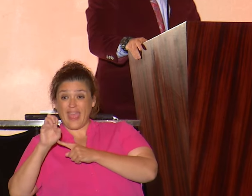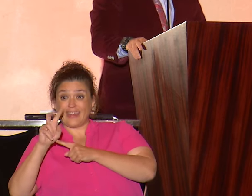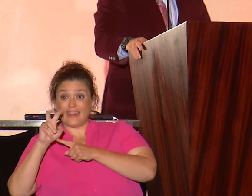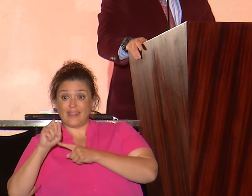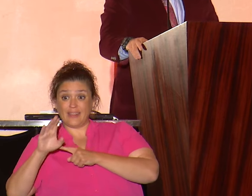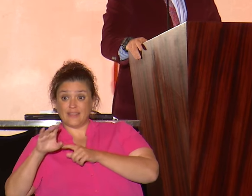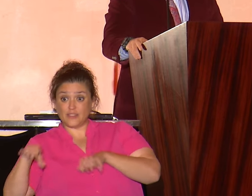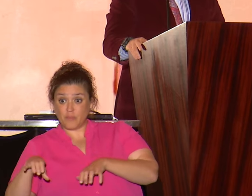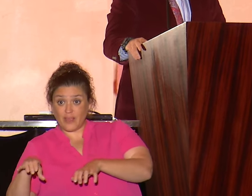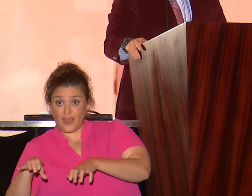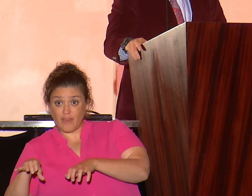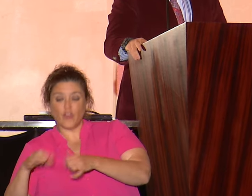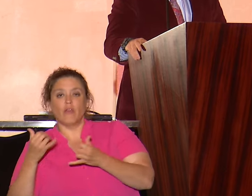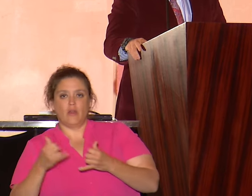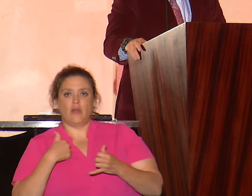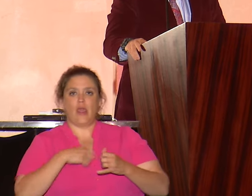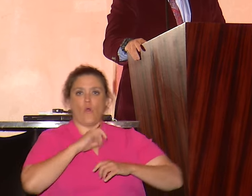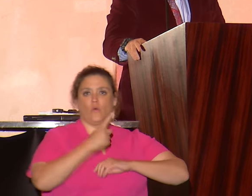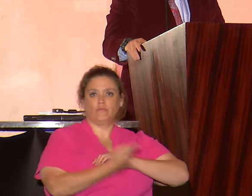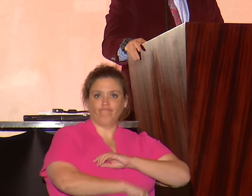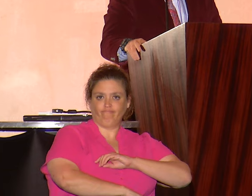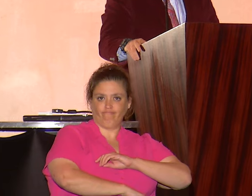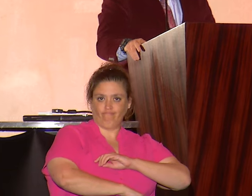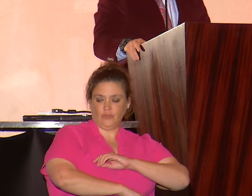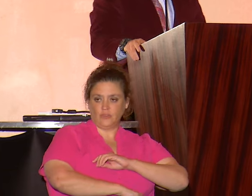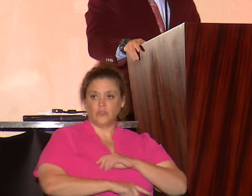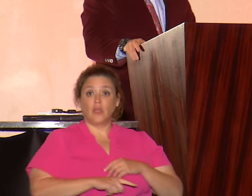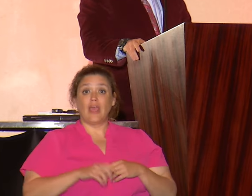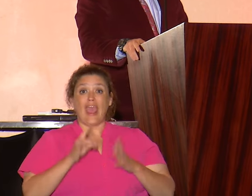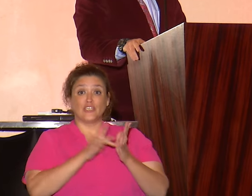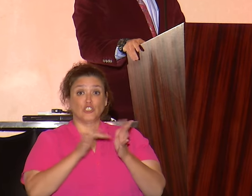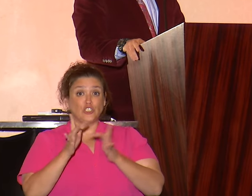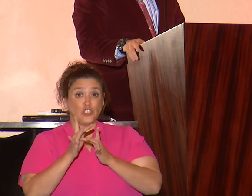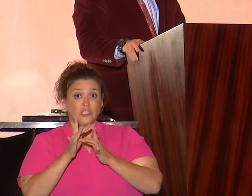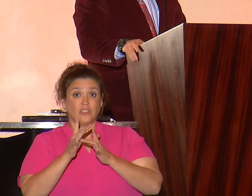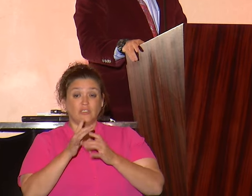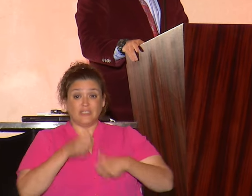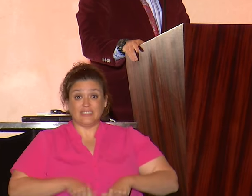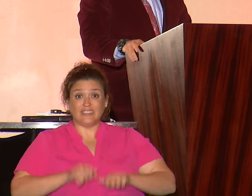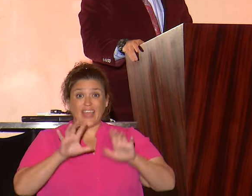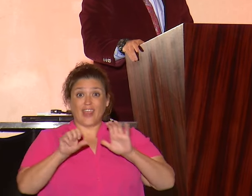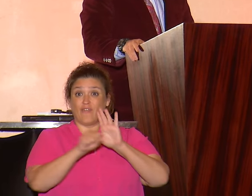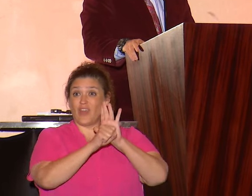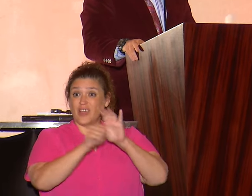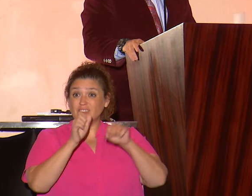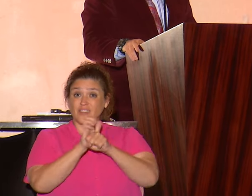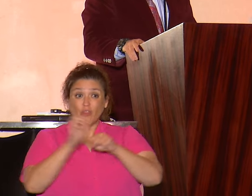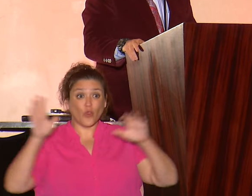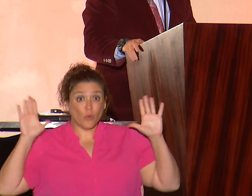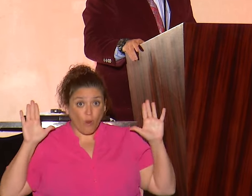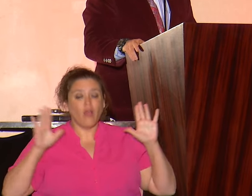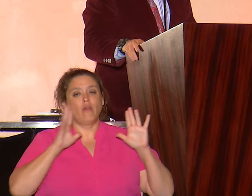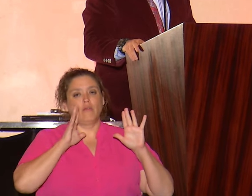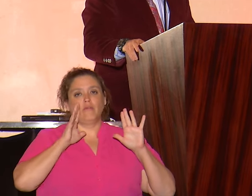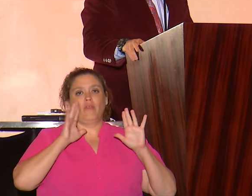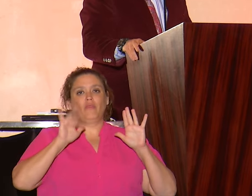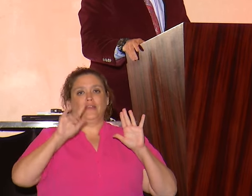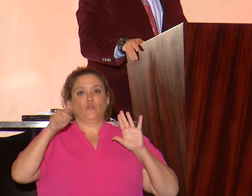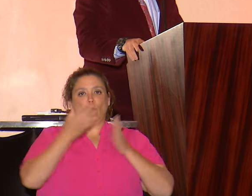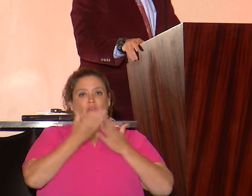that only Jesus' sacrifice on the cross can redeem all of the descendants of Adam and